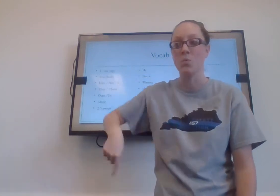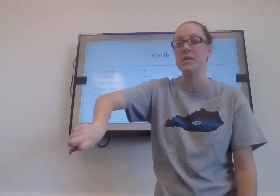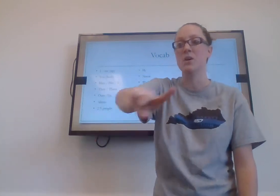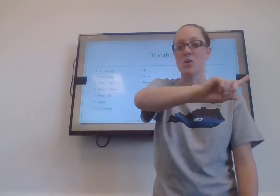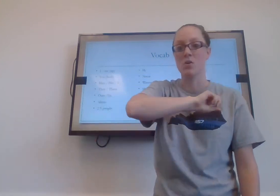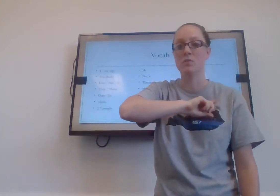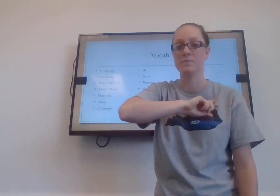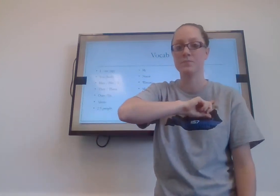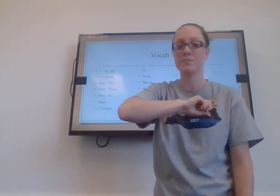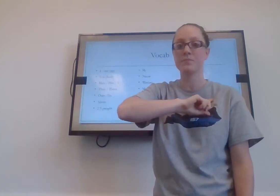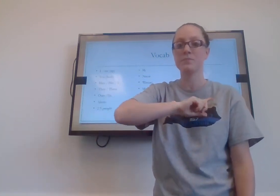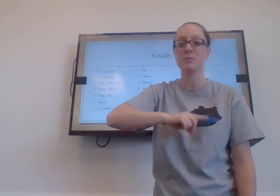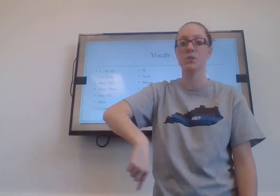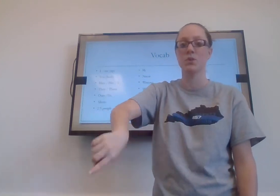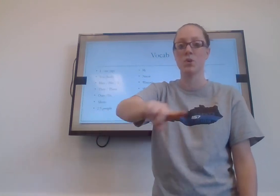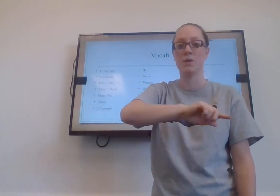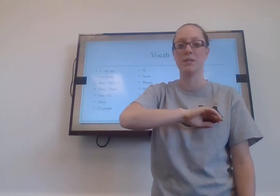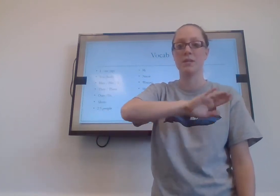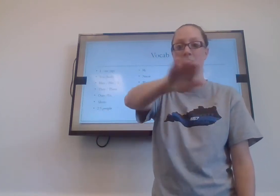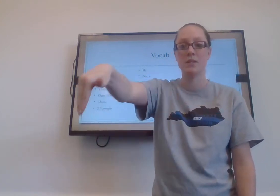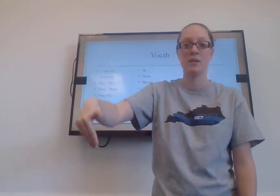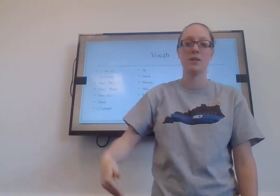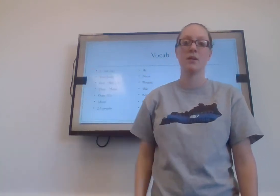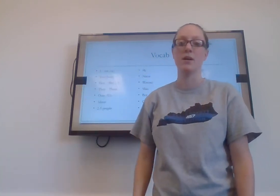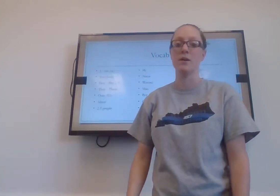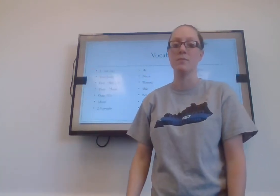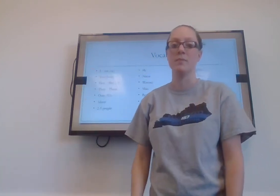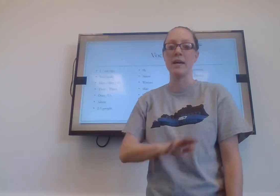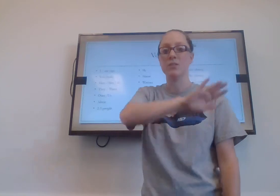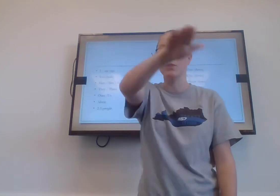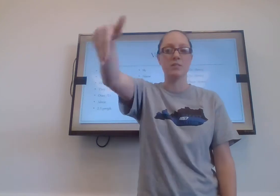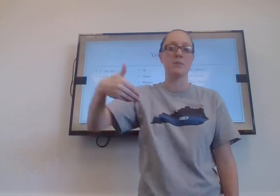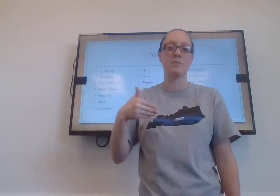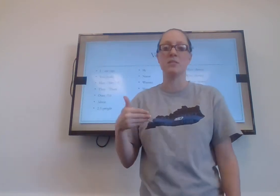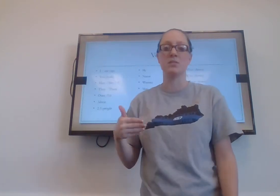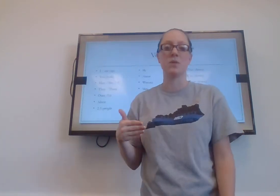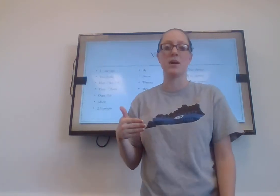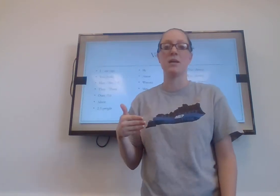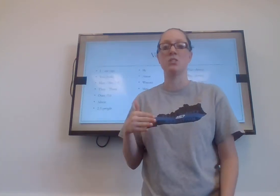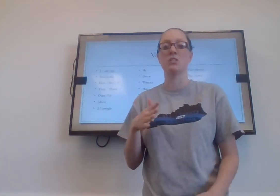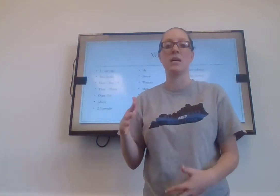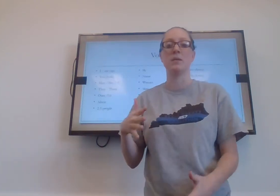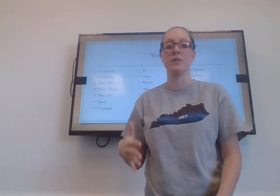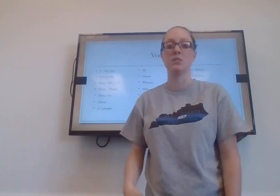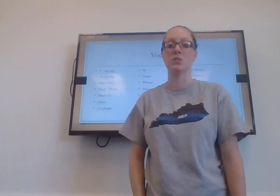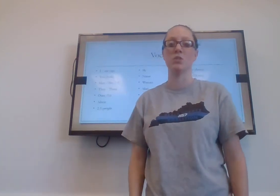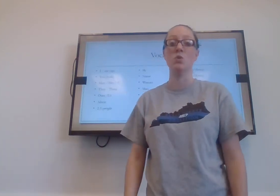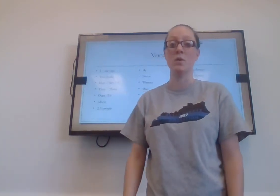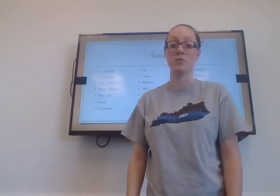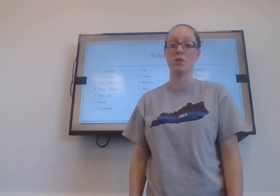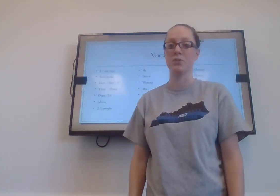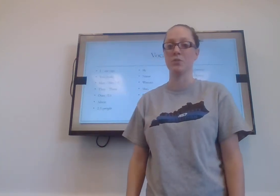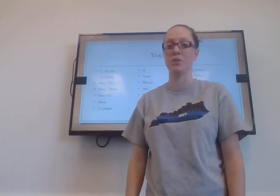We all are going. I do it sometimes this way. It just kind of depends on who I'm talking to and